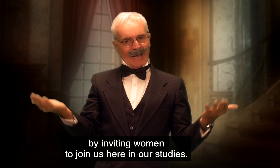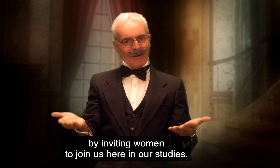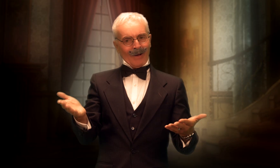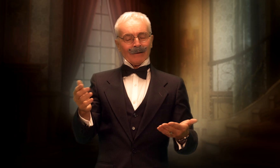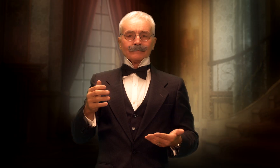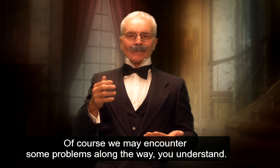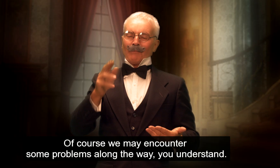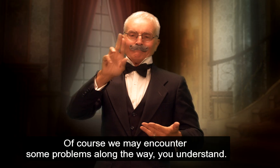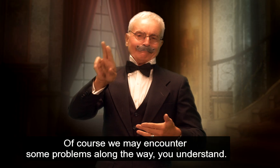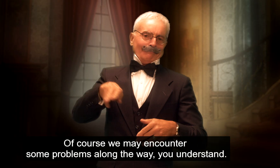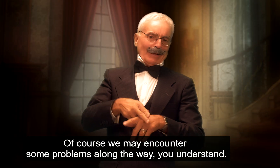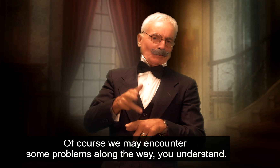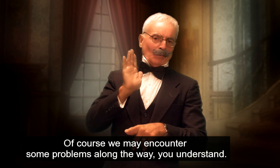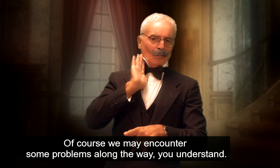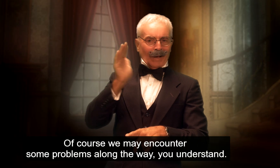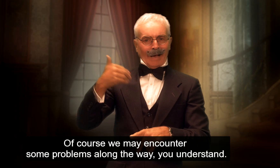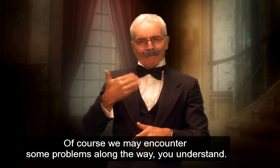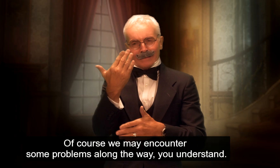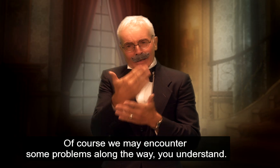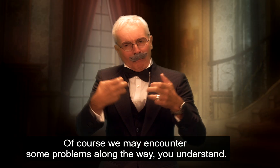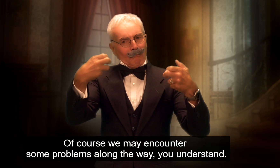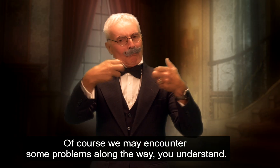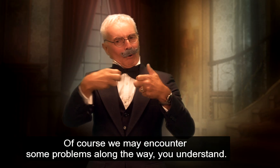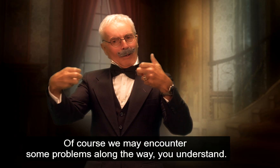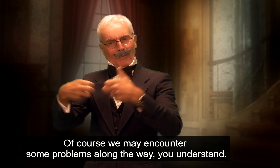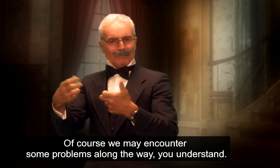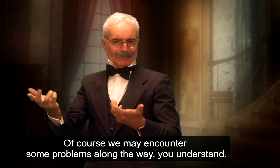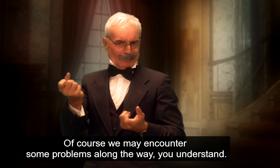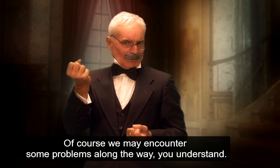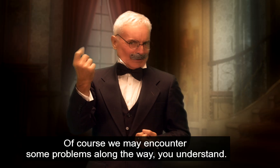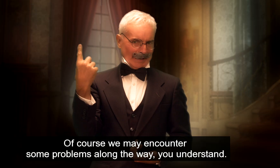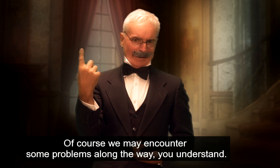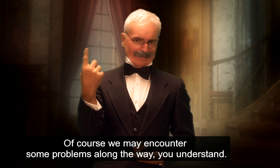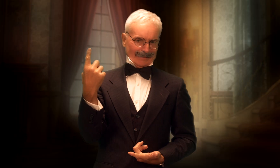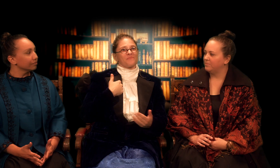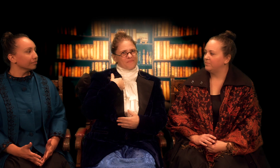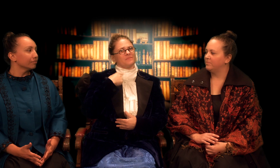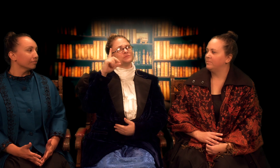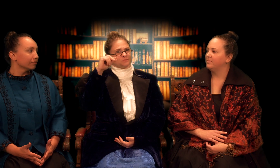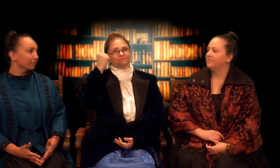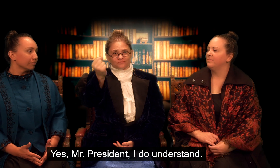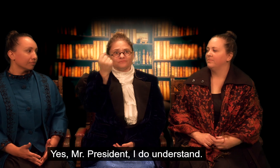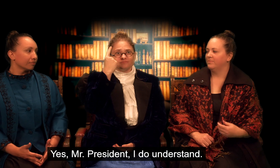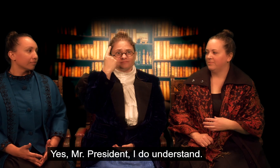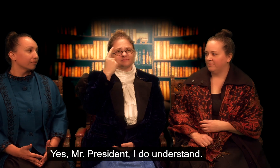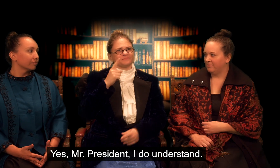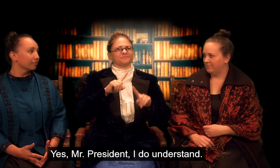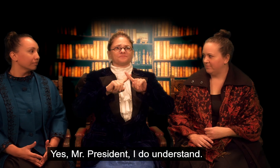studies. Of course, we may encounter some problems along the way, you understand. Yes, Mr. President, I